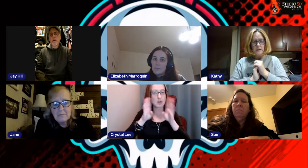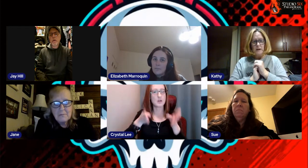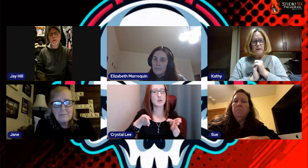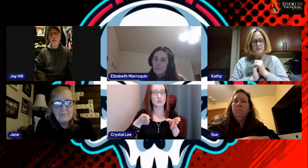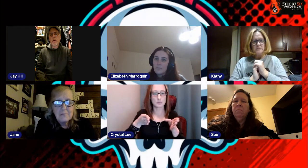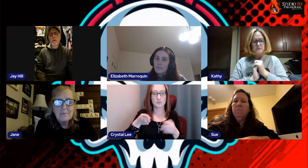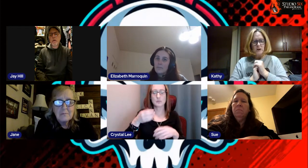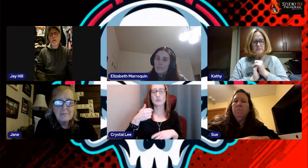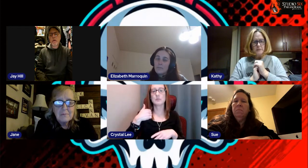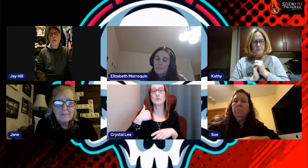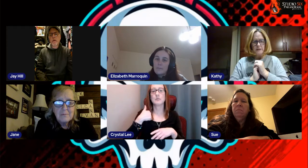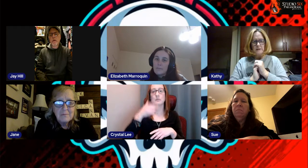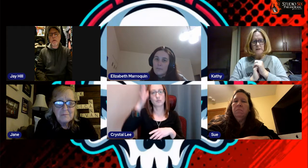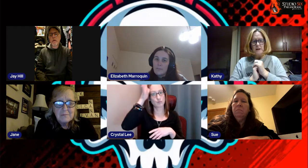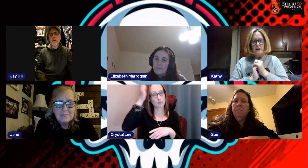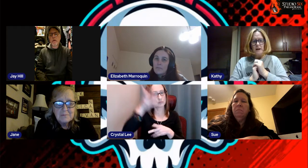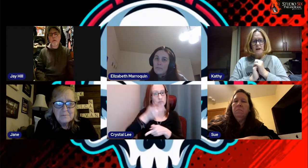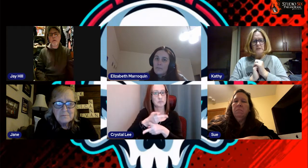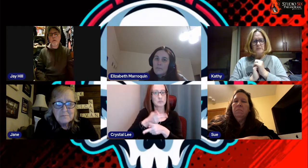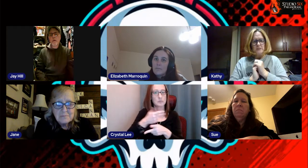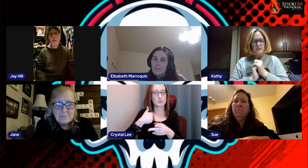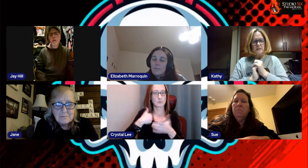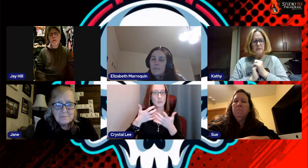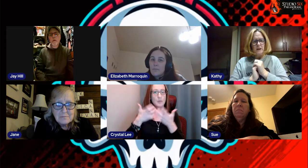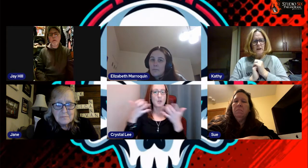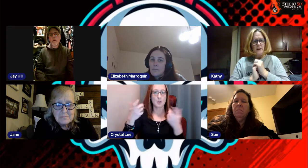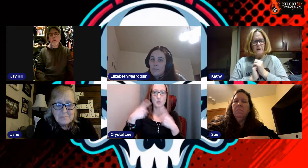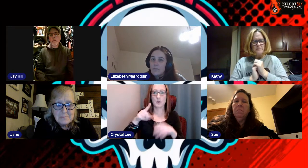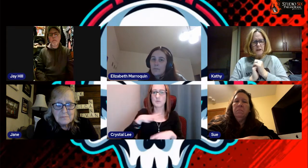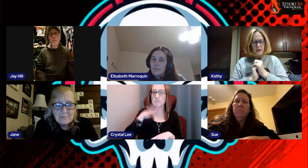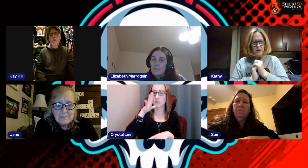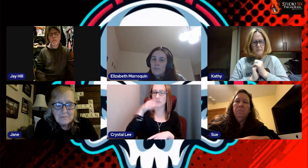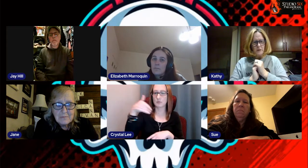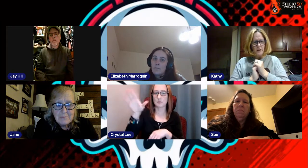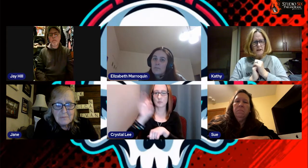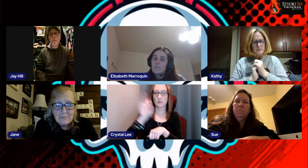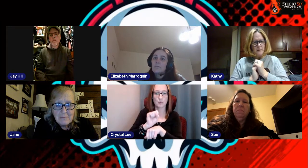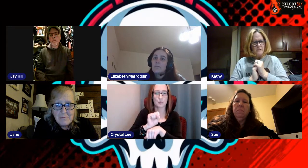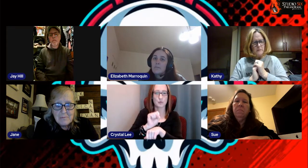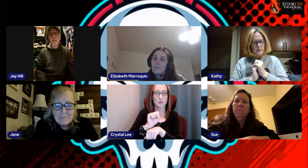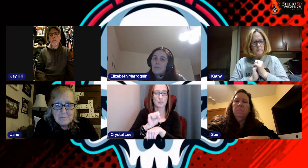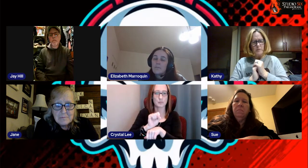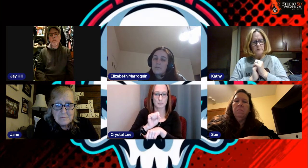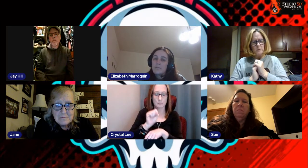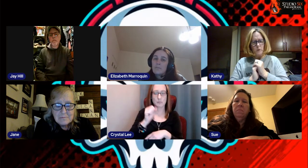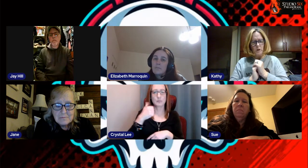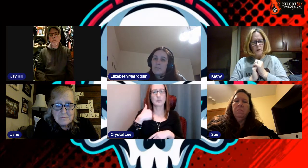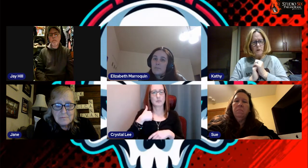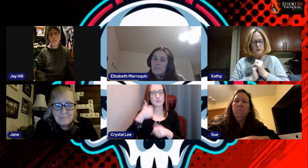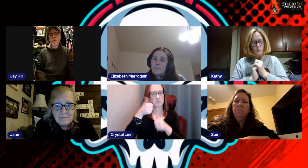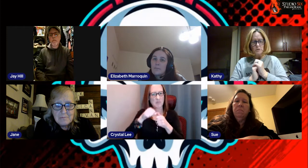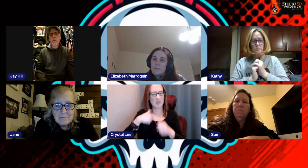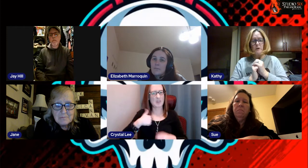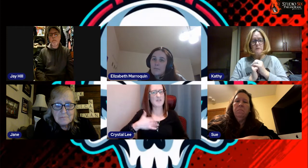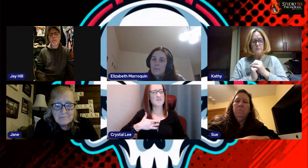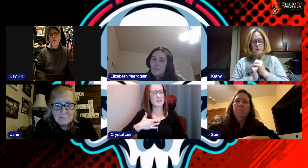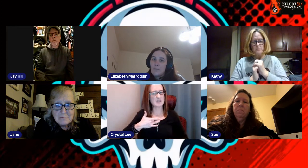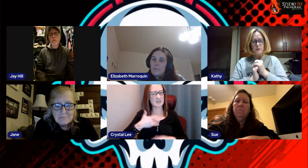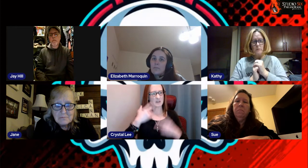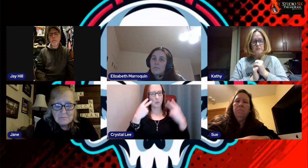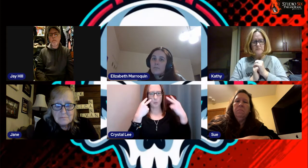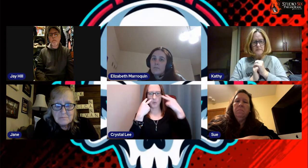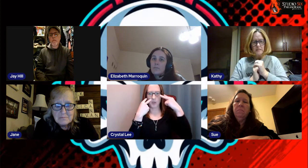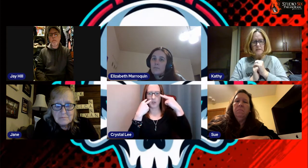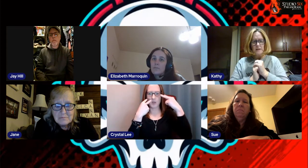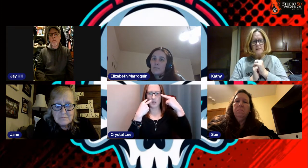house, and she saw something, and she kept taking care of me a lot. And my mother was at work, away at work. My grandmother